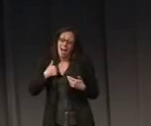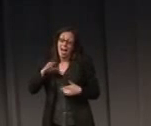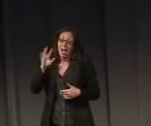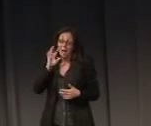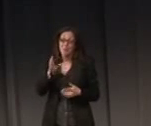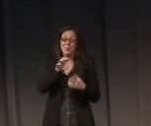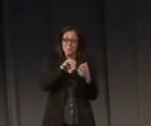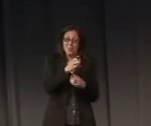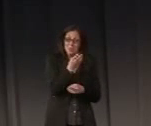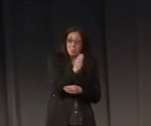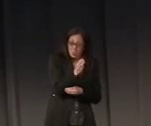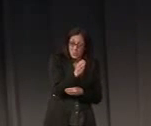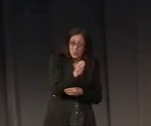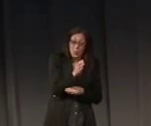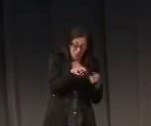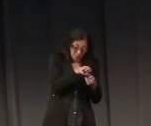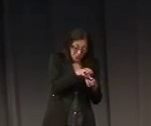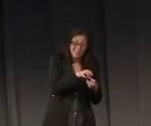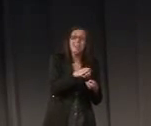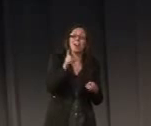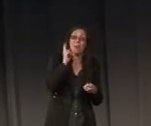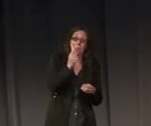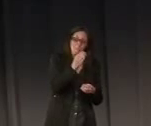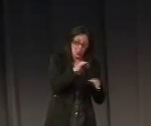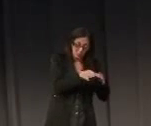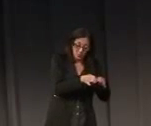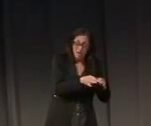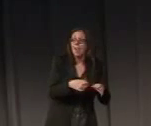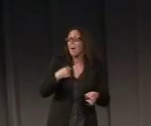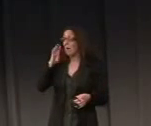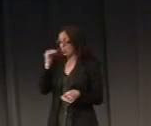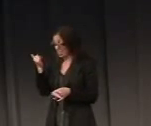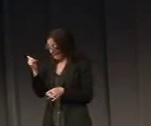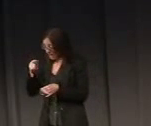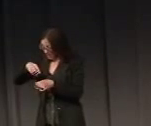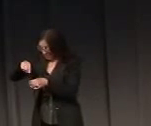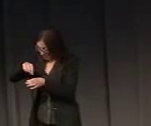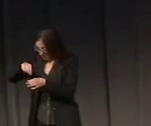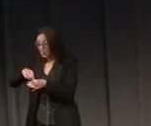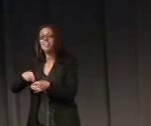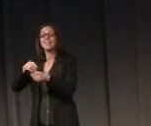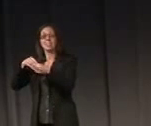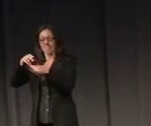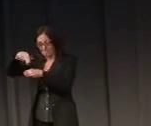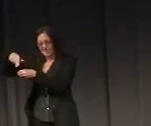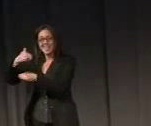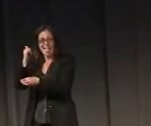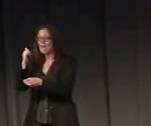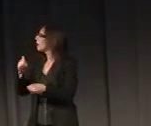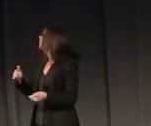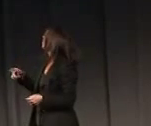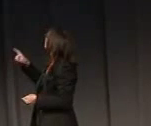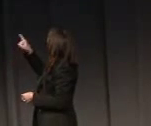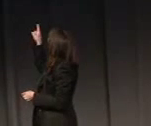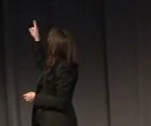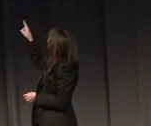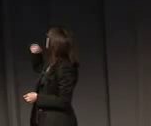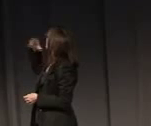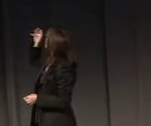for what looks like the blue square and yellow paint for what looks like the yellow square. Blue there and yellow there, but in fact you would be